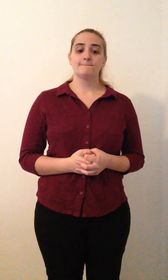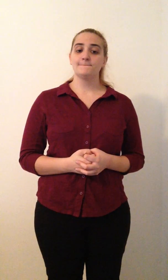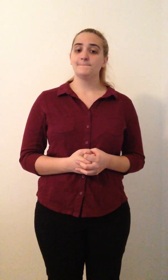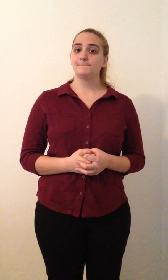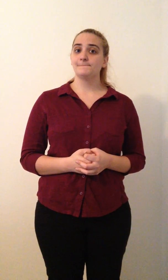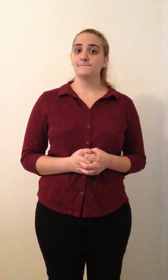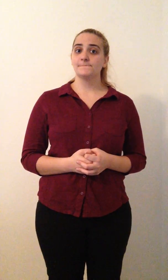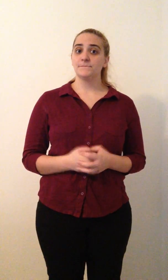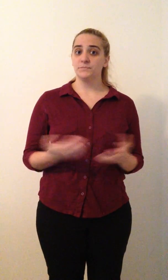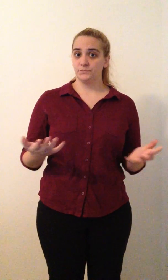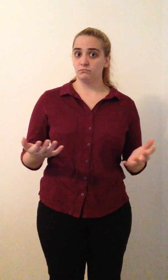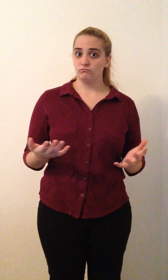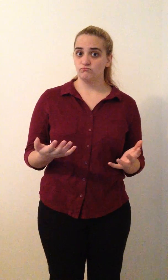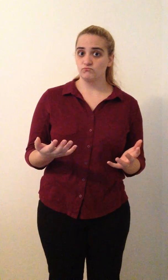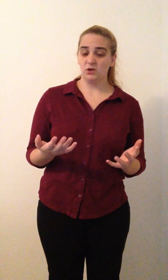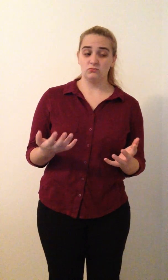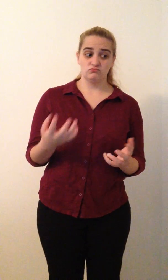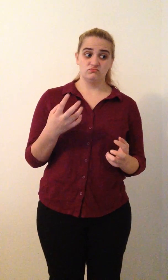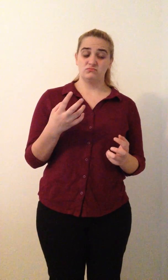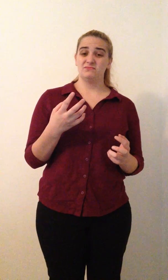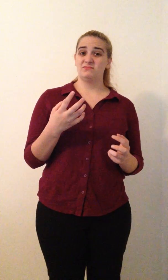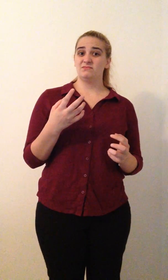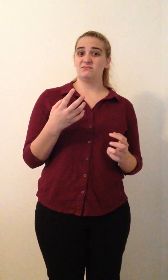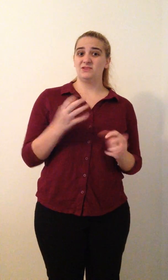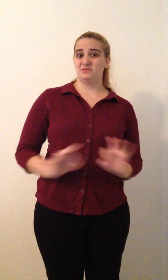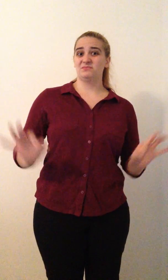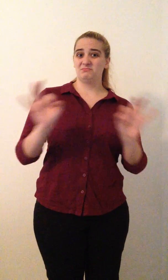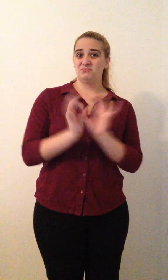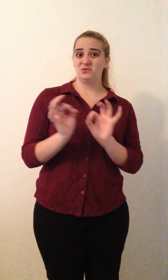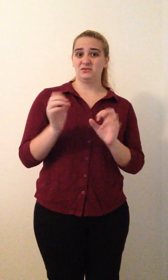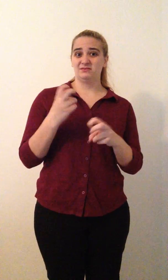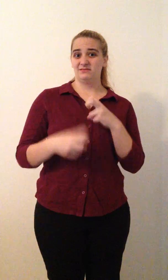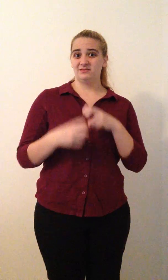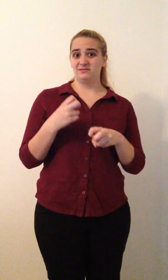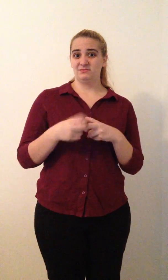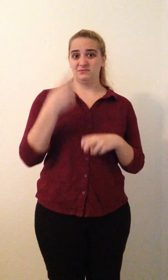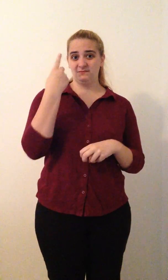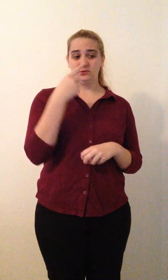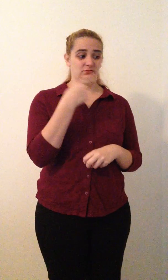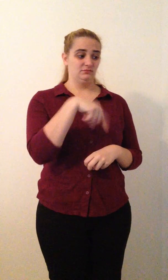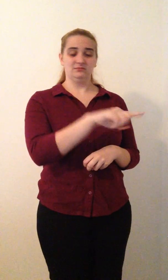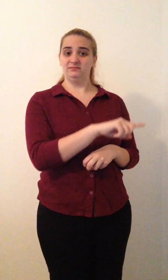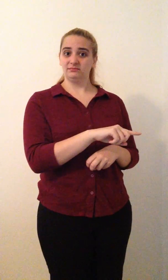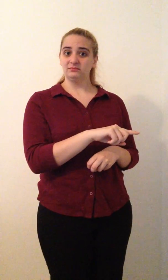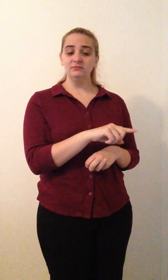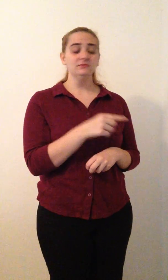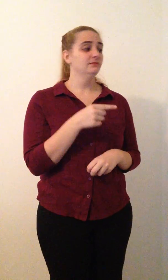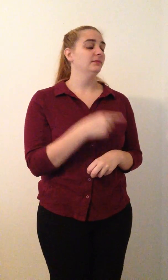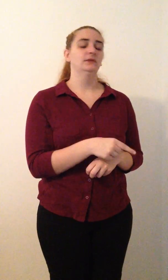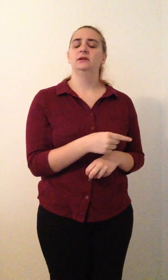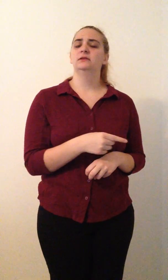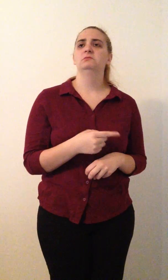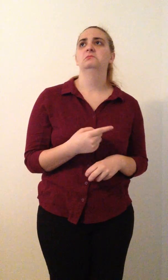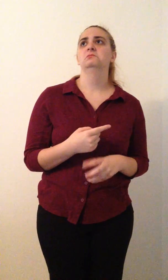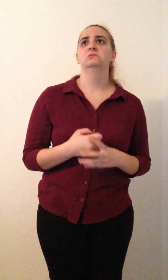a real issue for them. They have a very difficult time learning